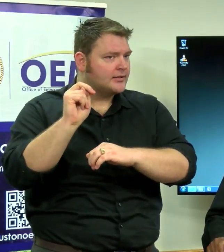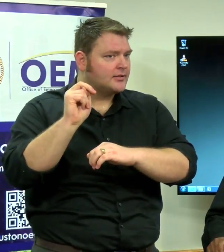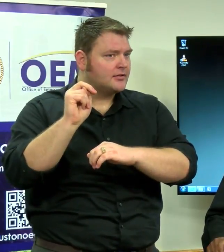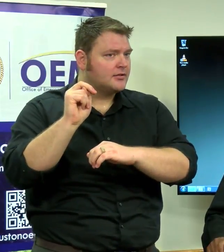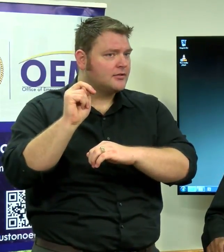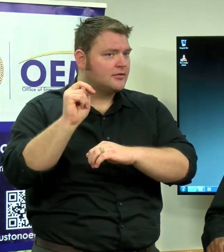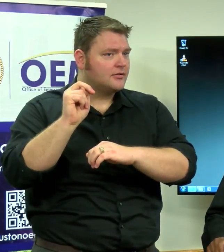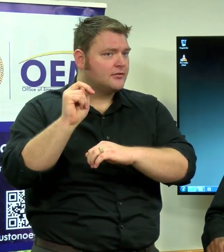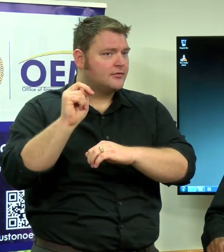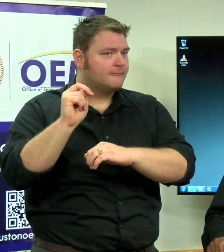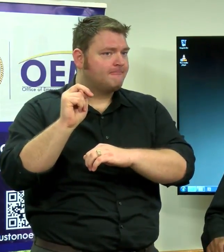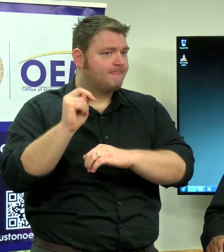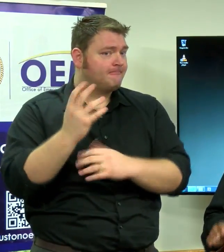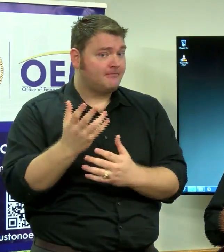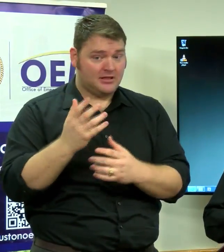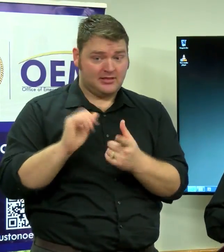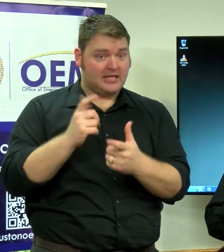that goes